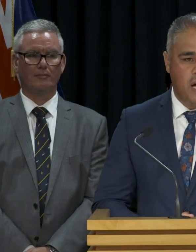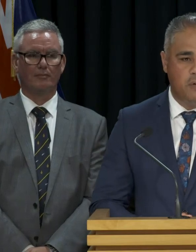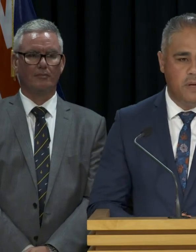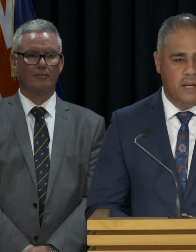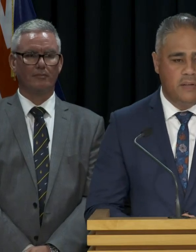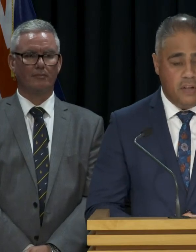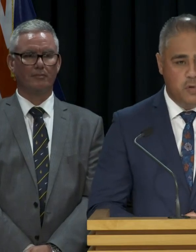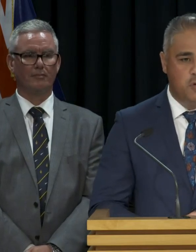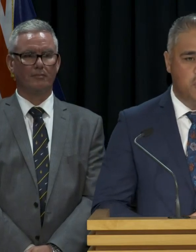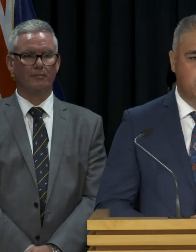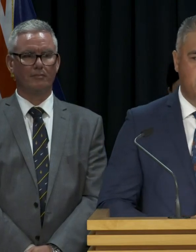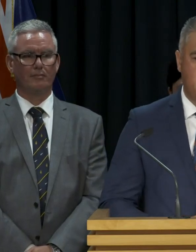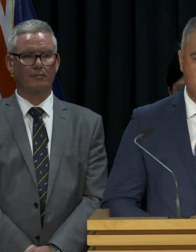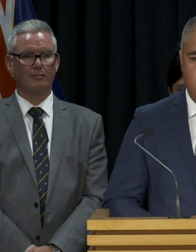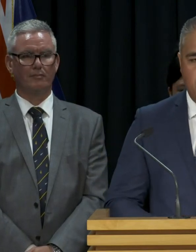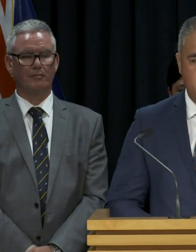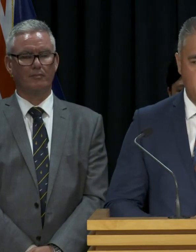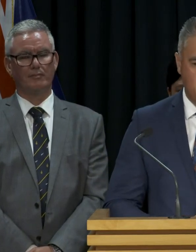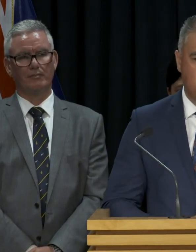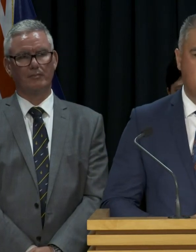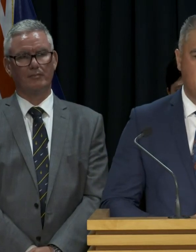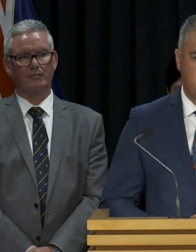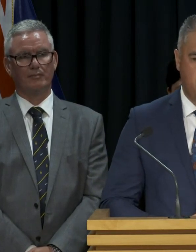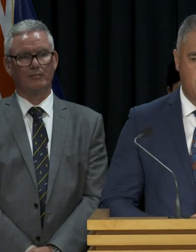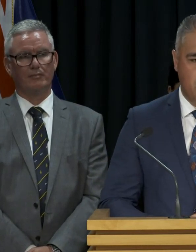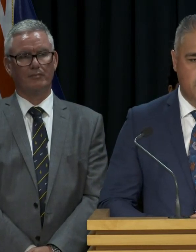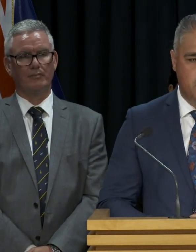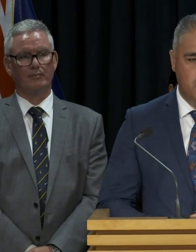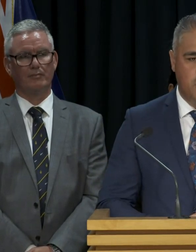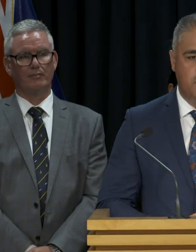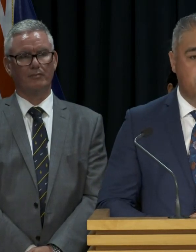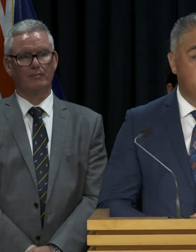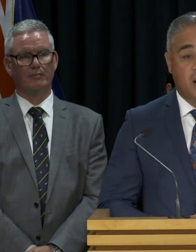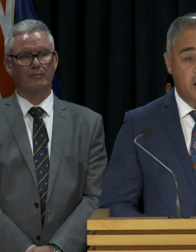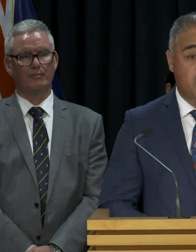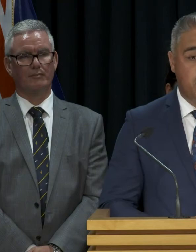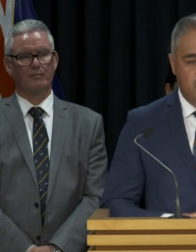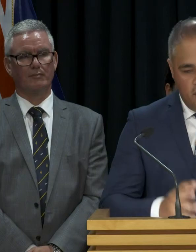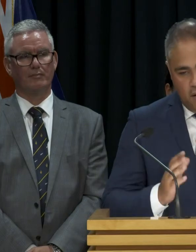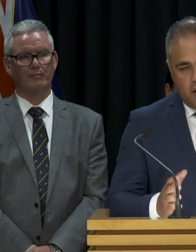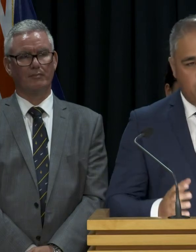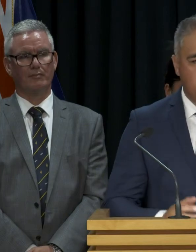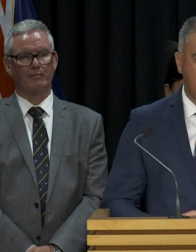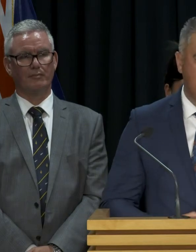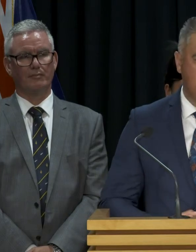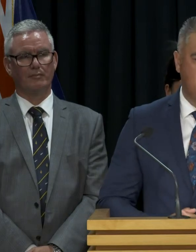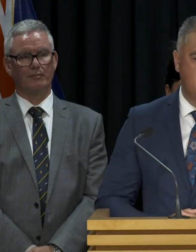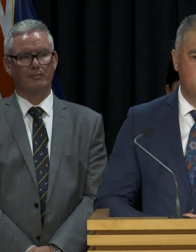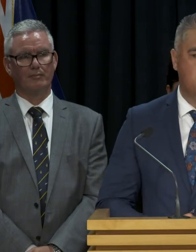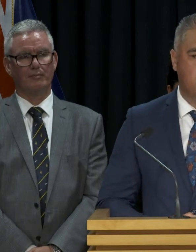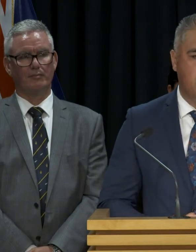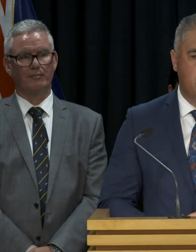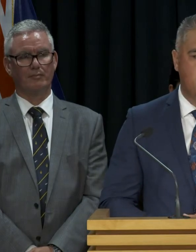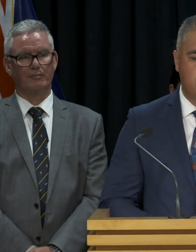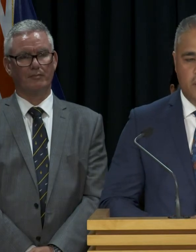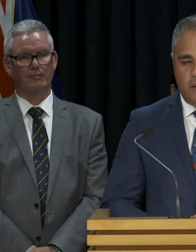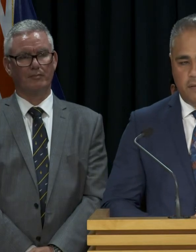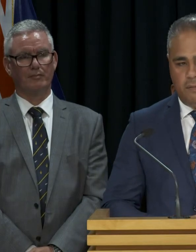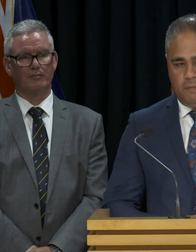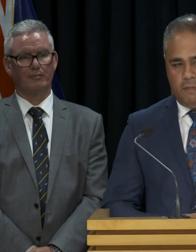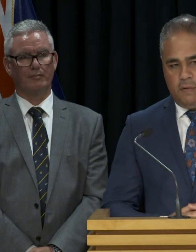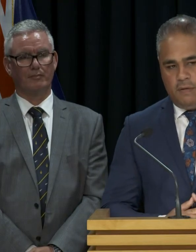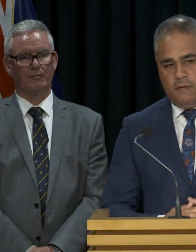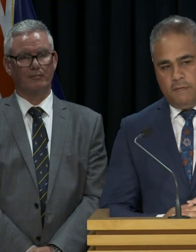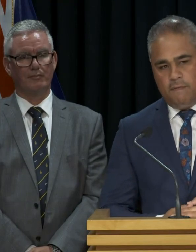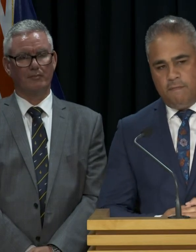motu whānui I te tū o te iwi Māori ki roto I te pakanga tuarua. Nō reira, kāre kore, karapuhi e tētahi atu huarahi kei mui a